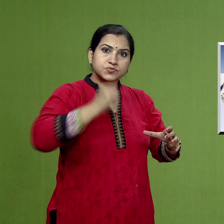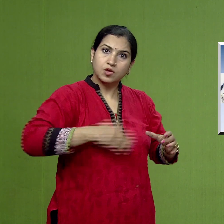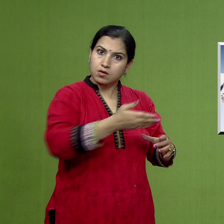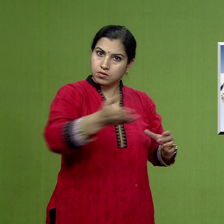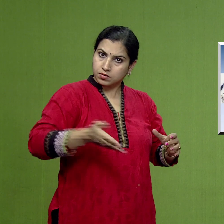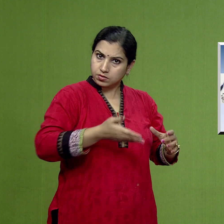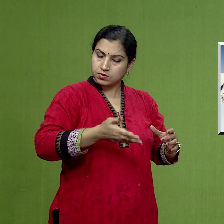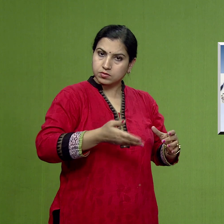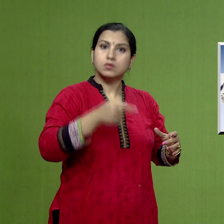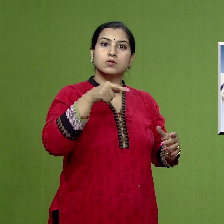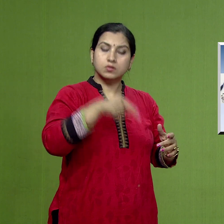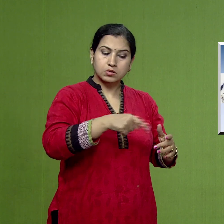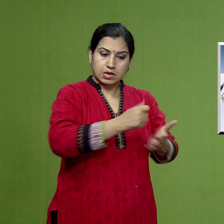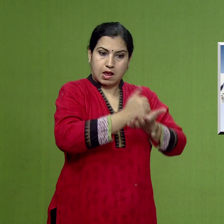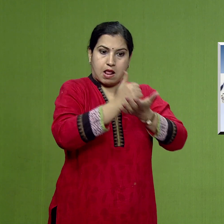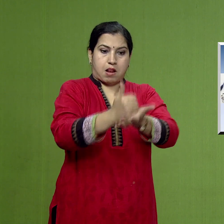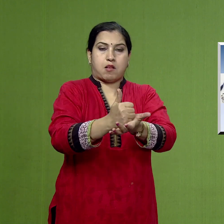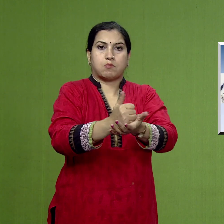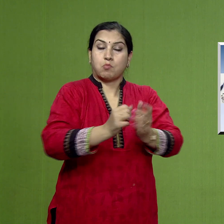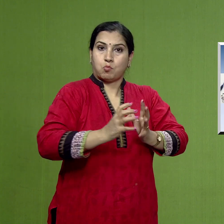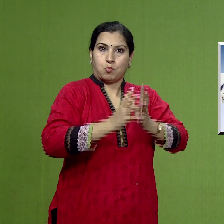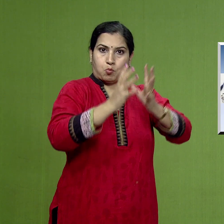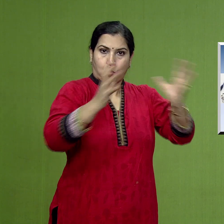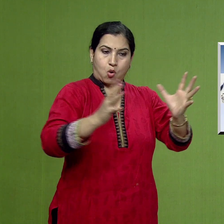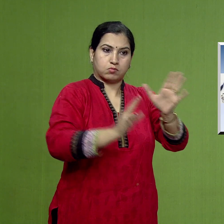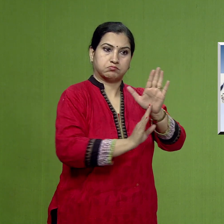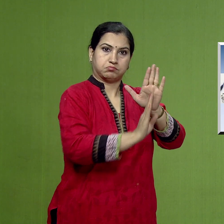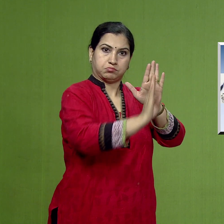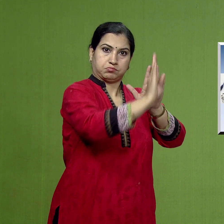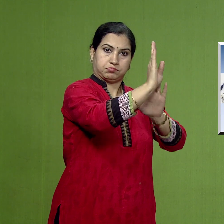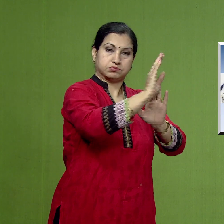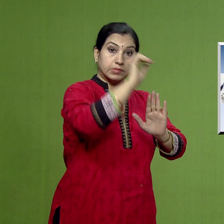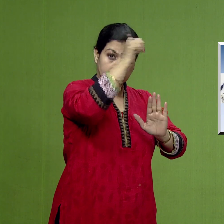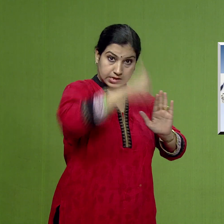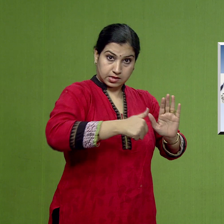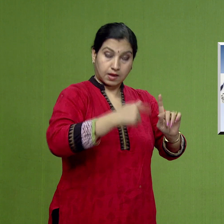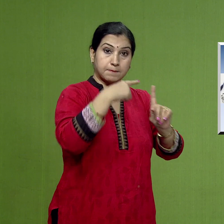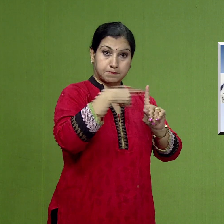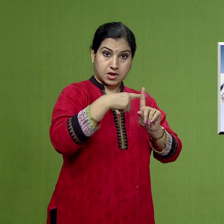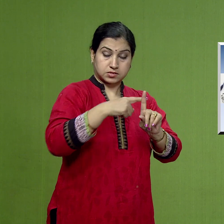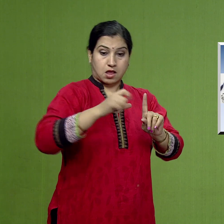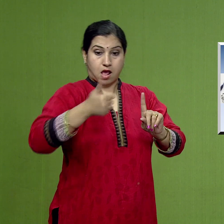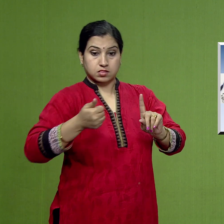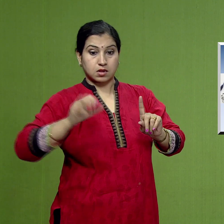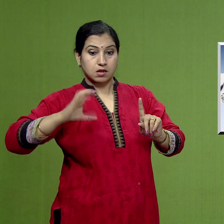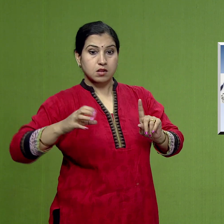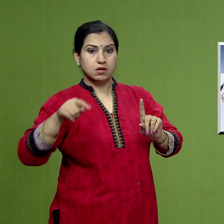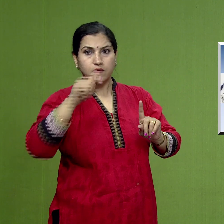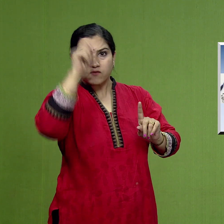They are contributing to the development of not only our country, but many of the foreign countries